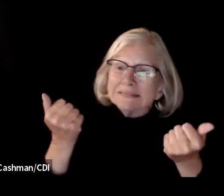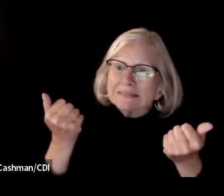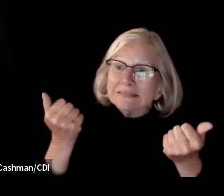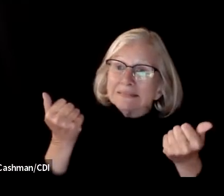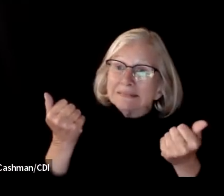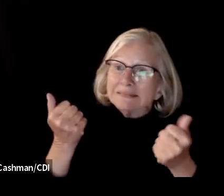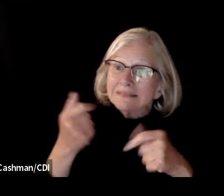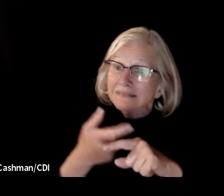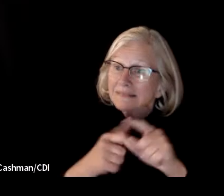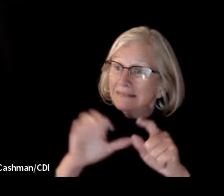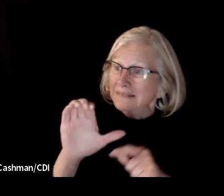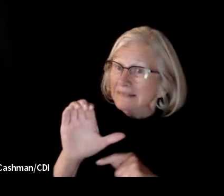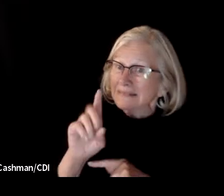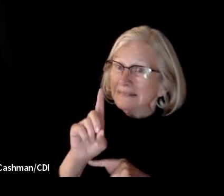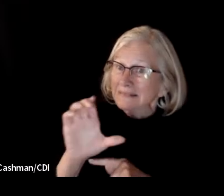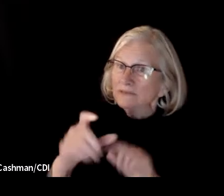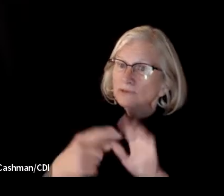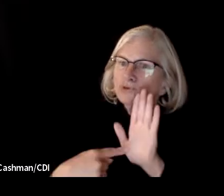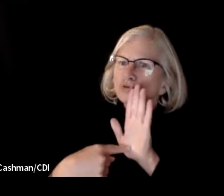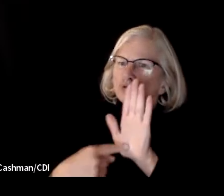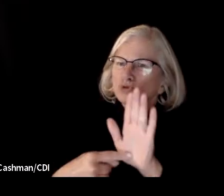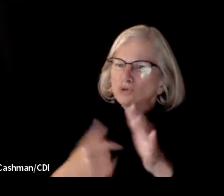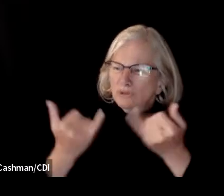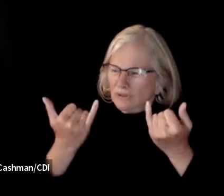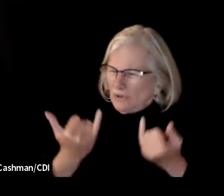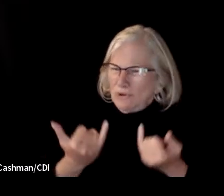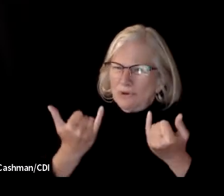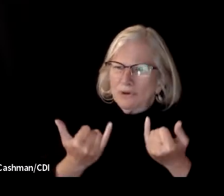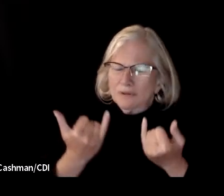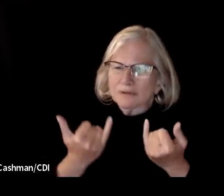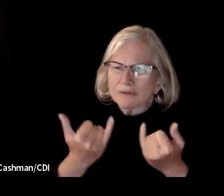which is evolving rather quickly, as well